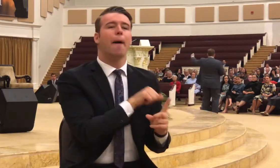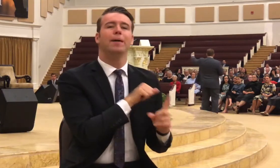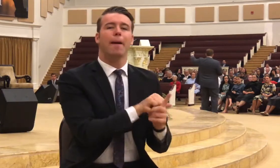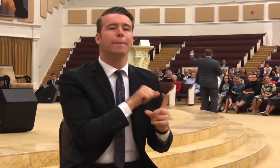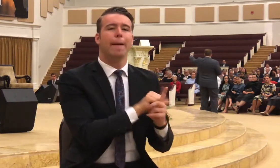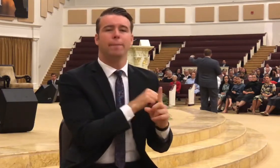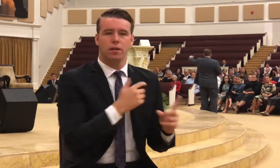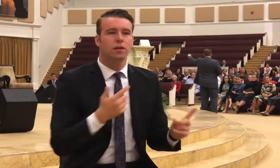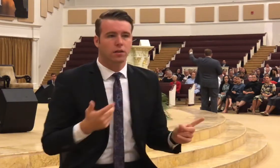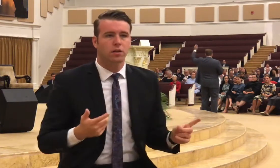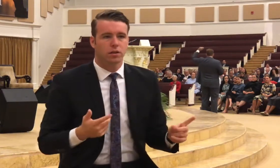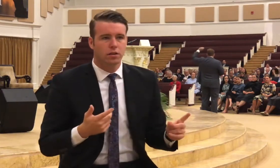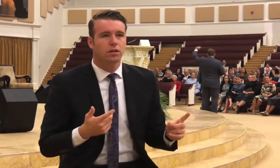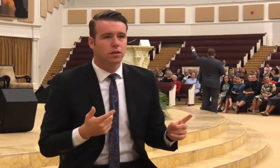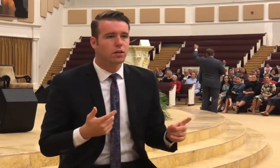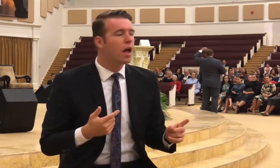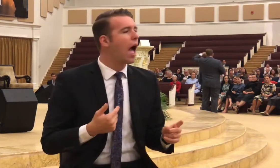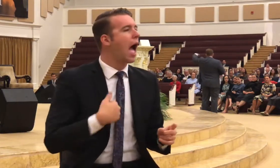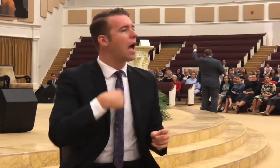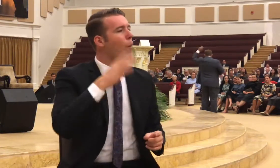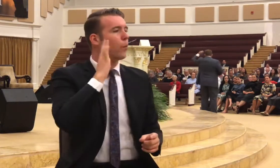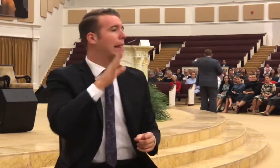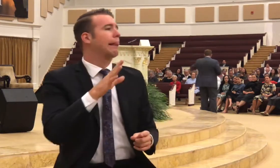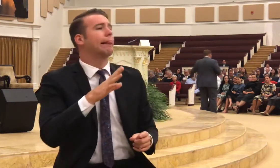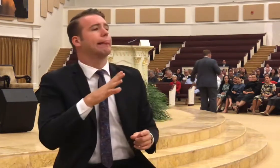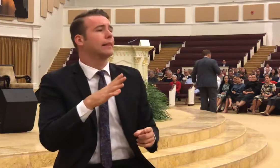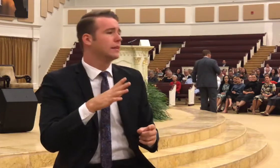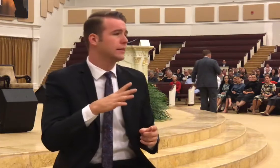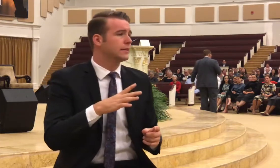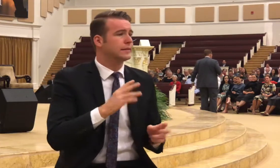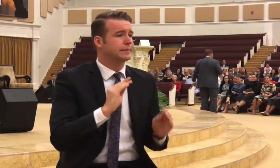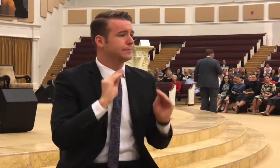pour it on your shoulder.